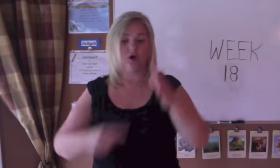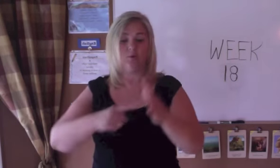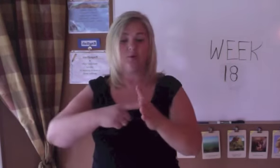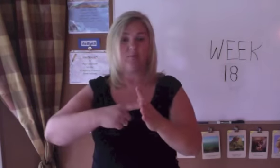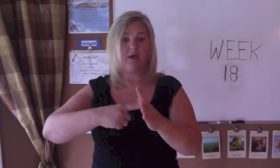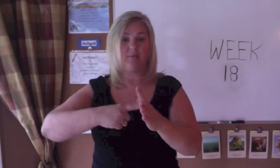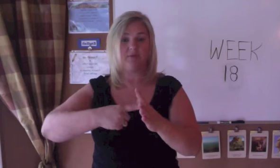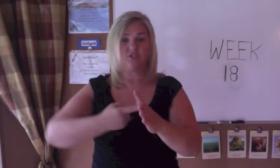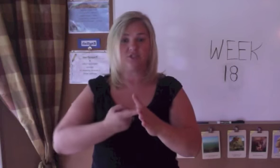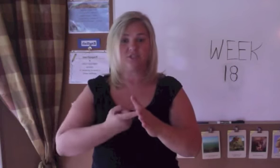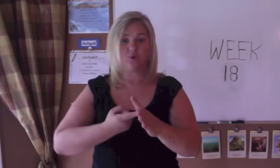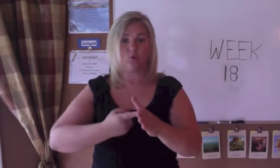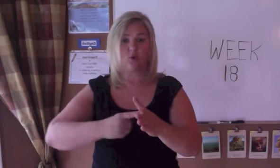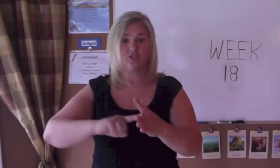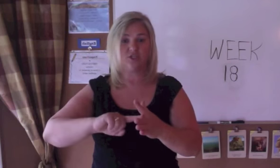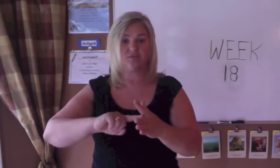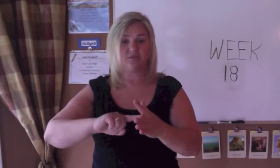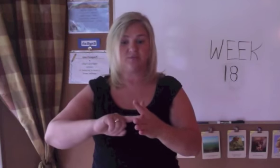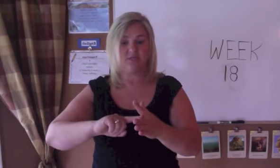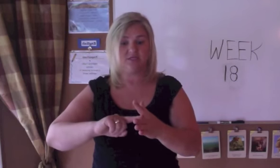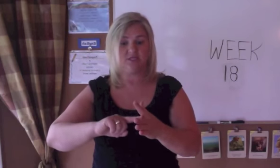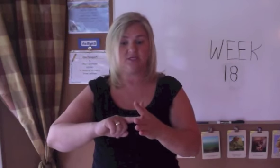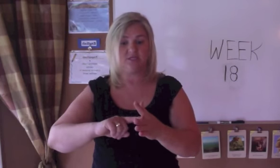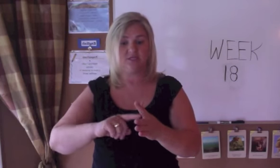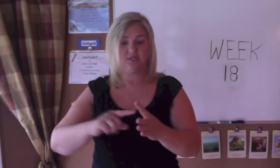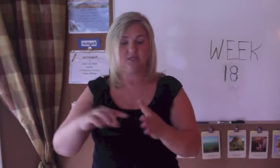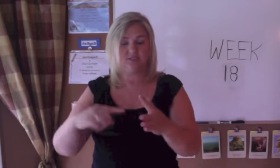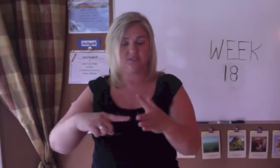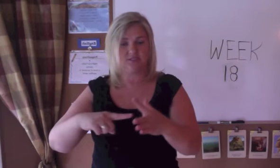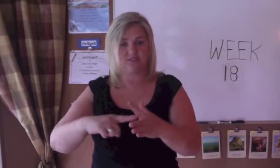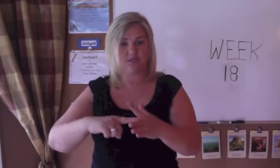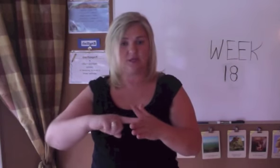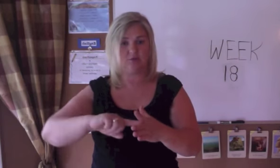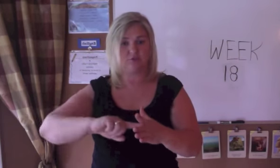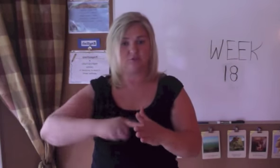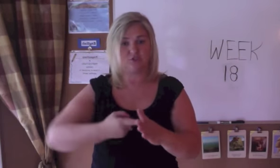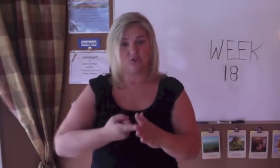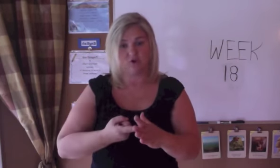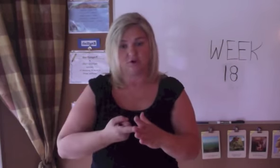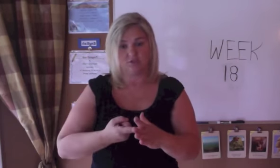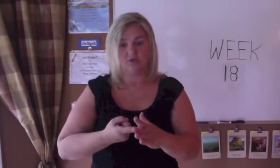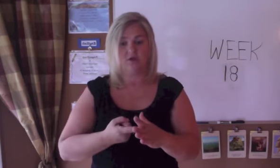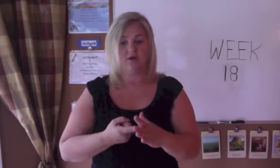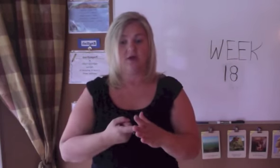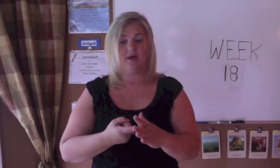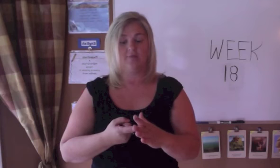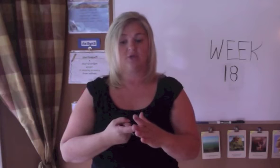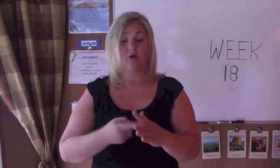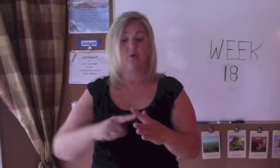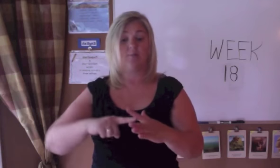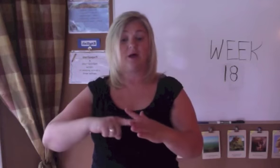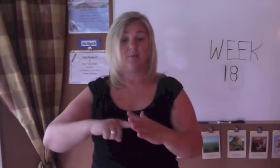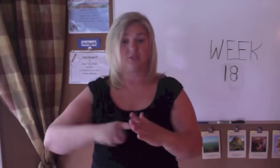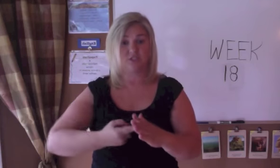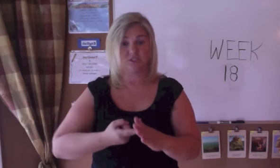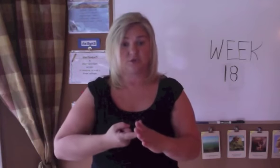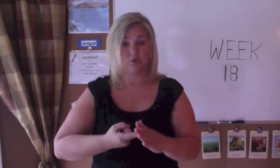Darwin publishes The Origin of Species. This is the sign language for start. Darwin publishes